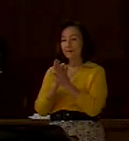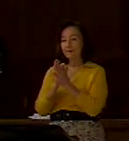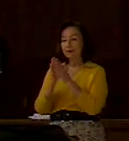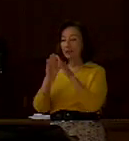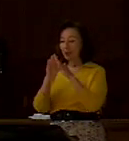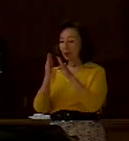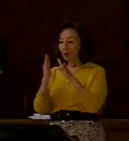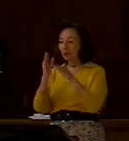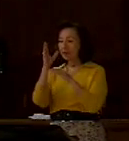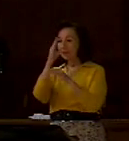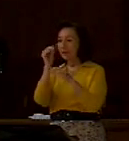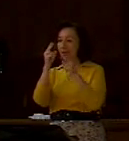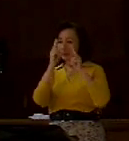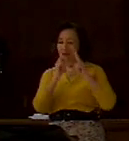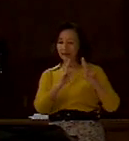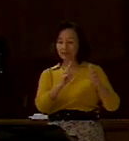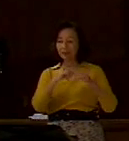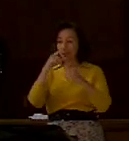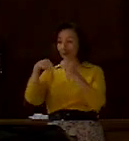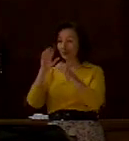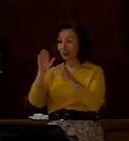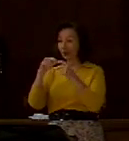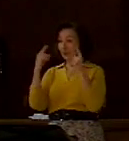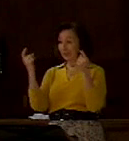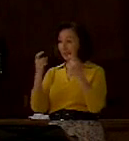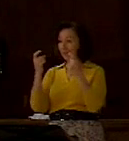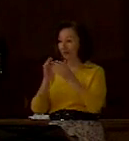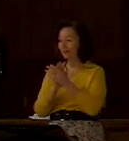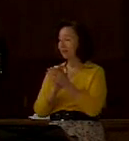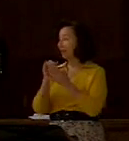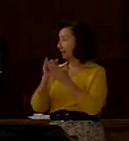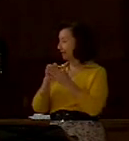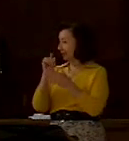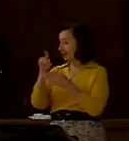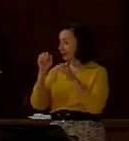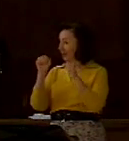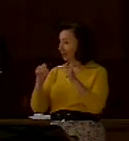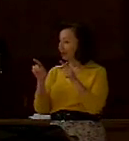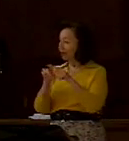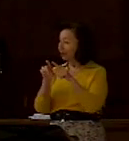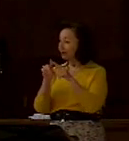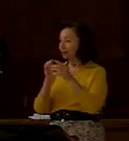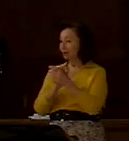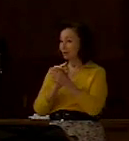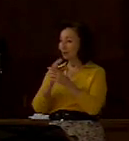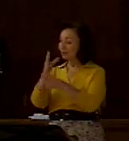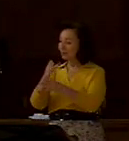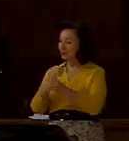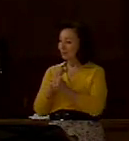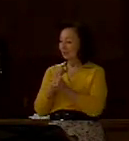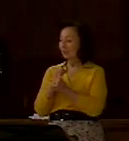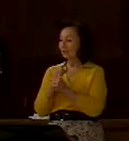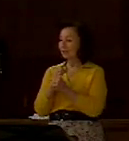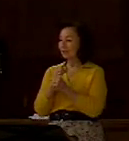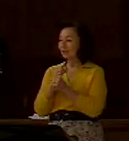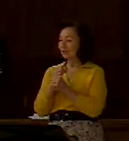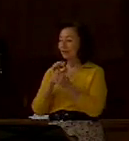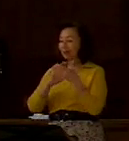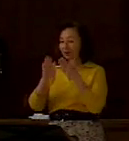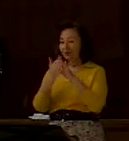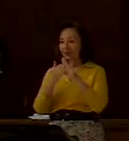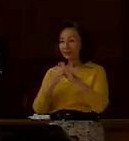be open and honest about your sin so that you can also receive